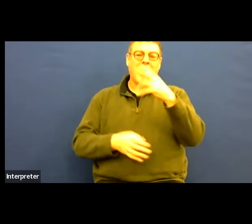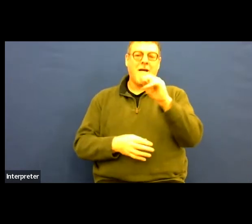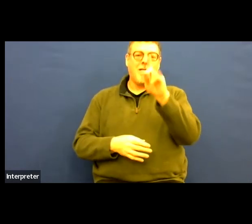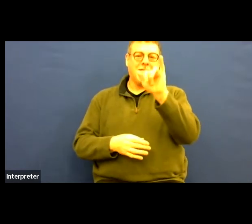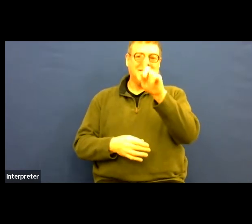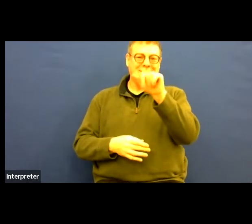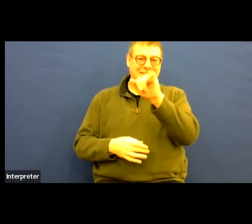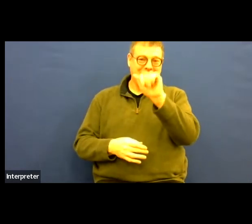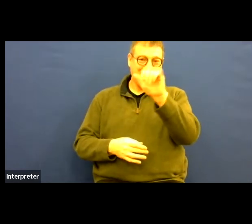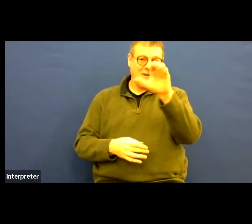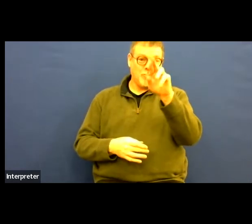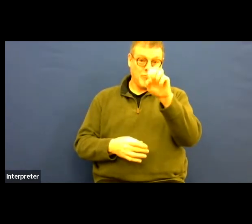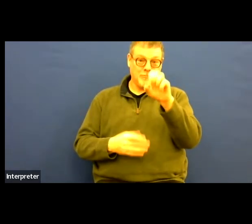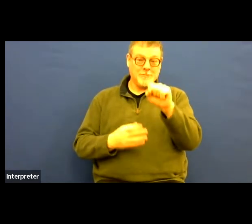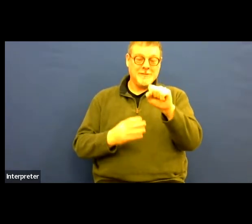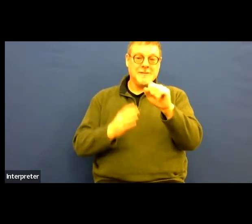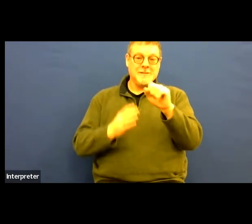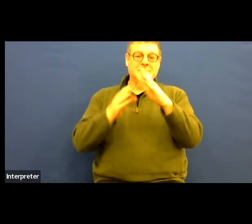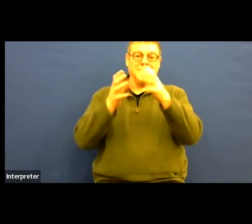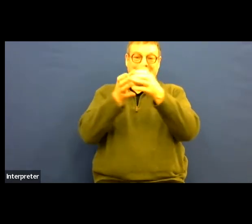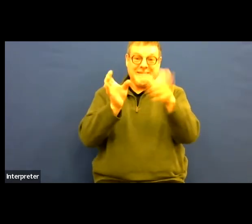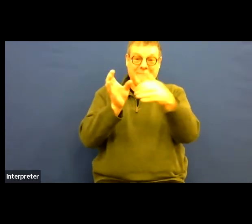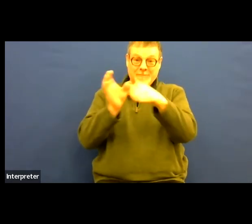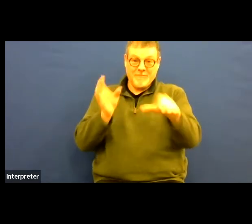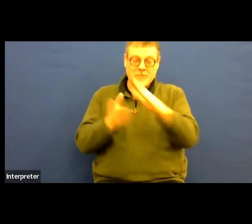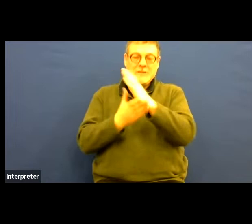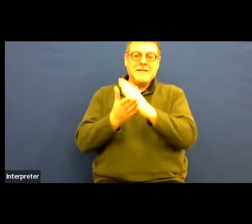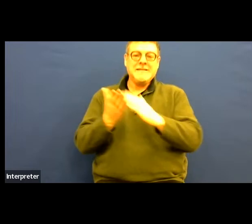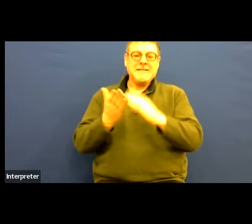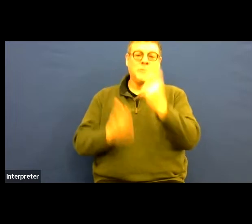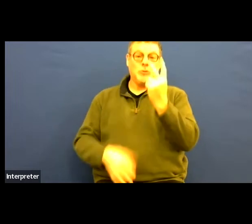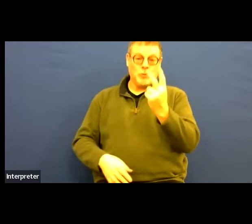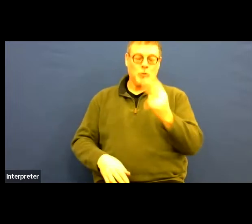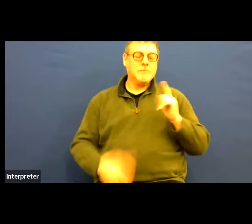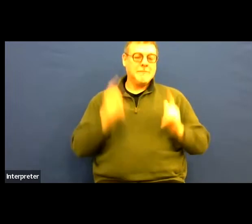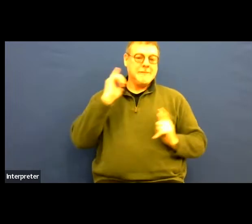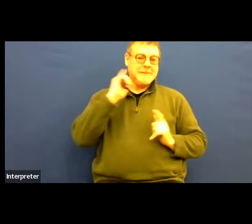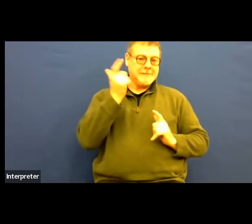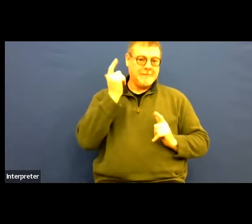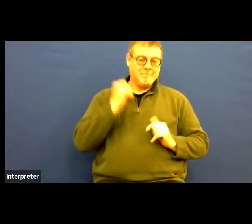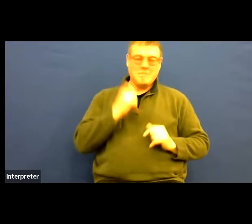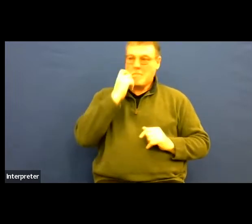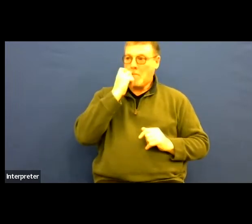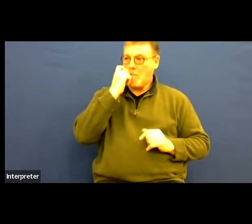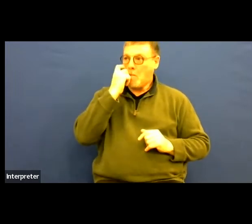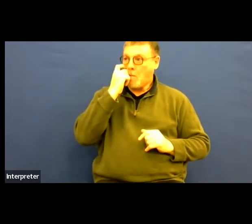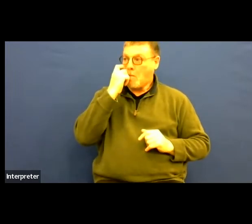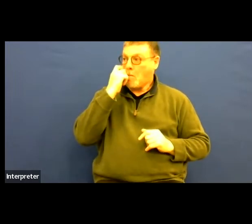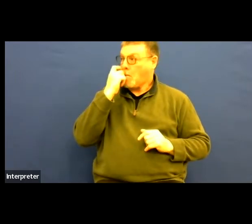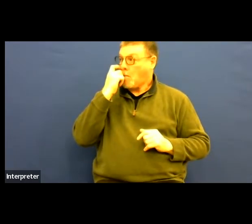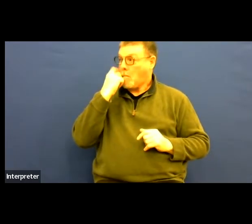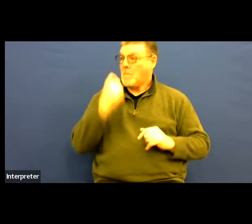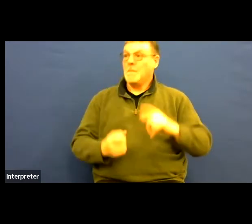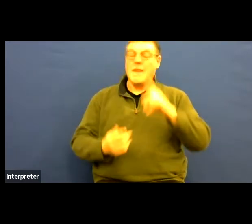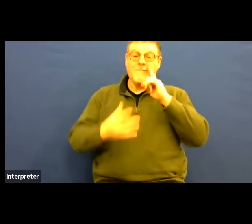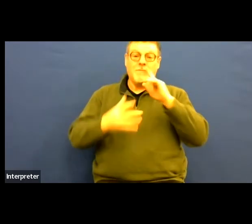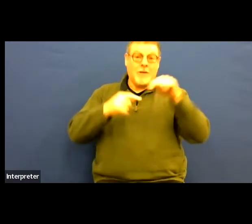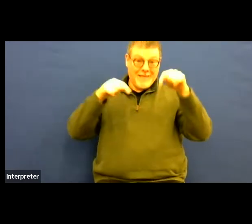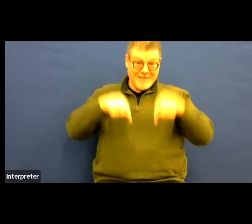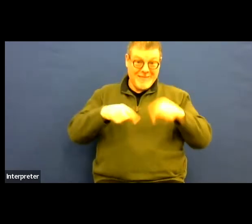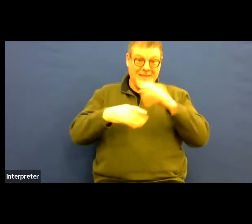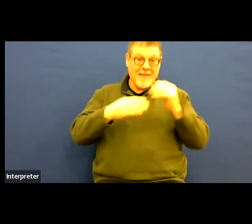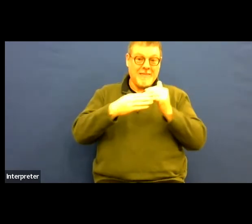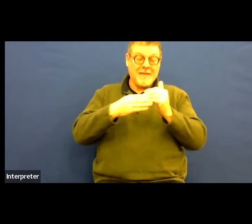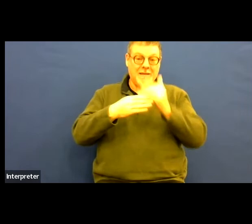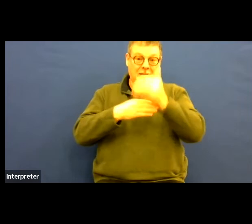subdivision, section 2. Second. So for these, this and the next one,